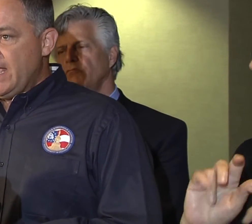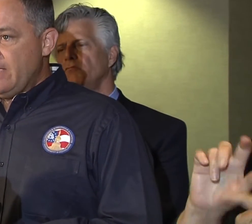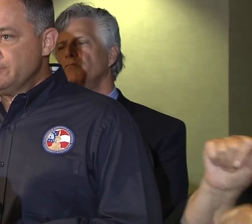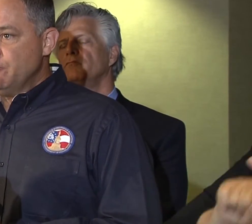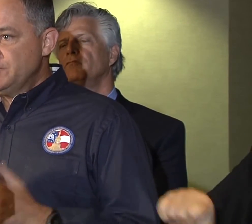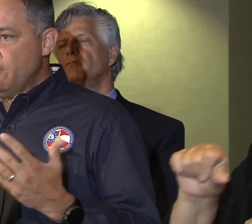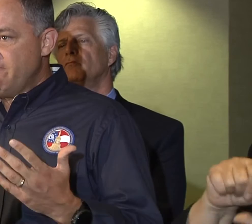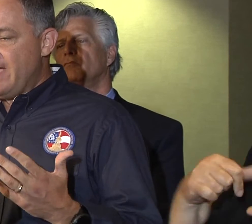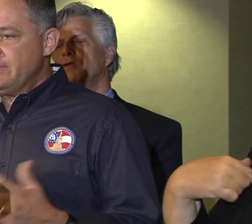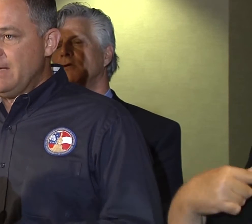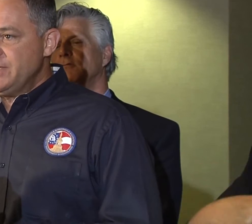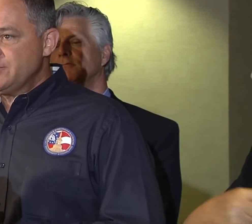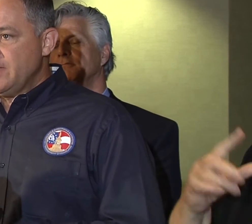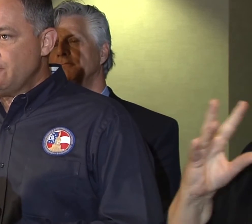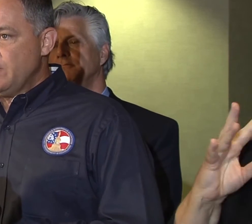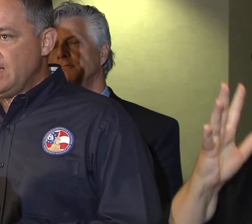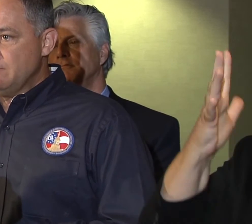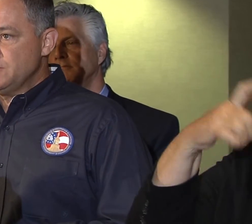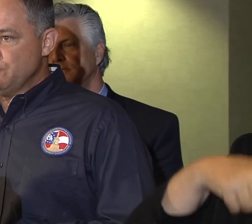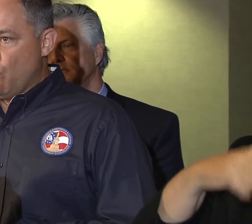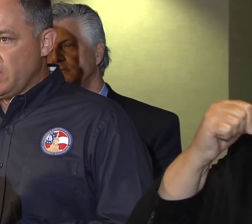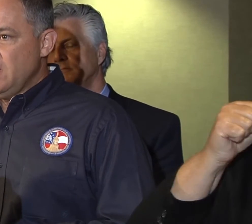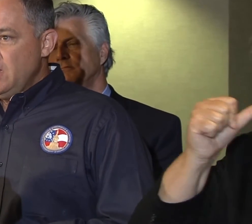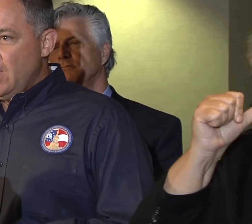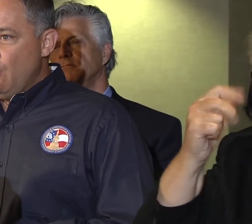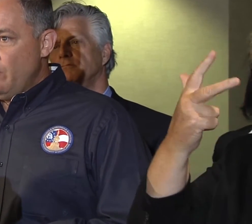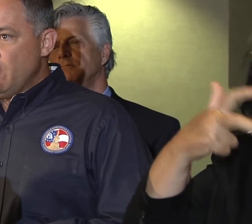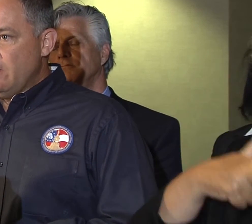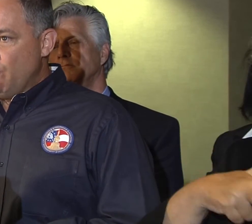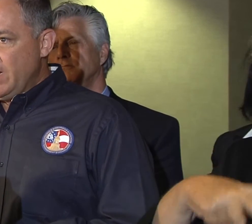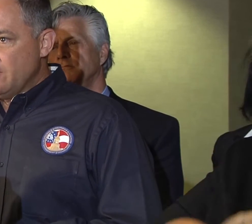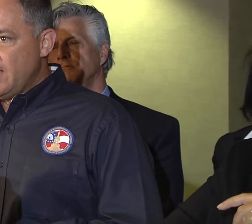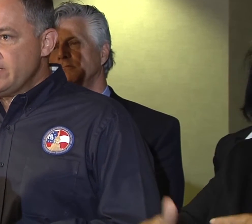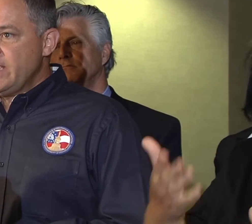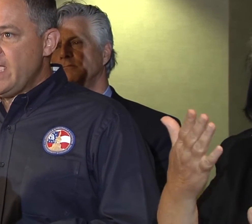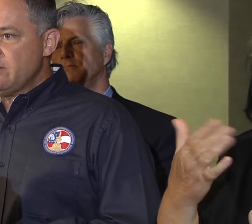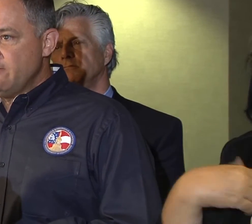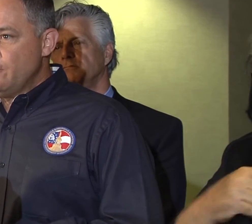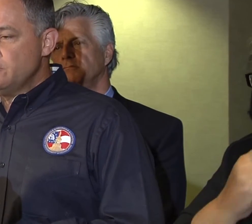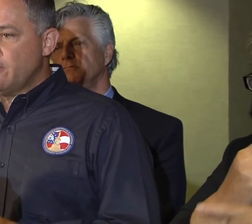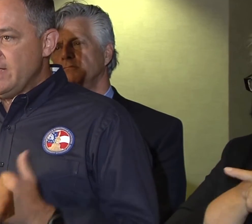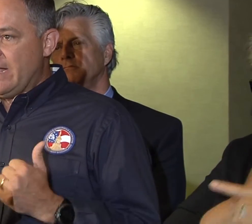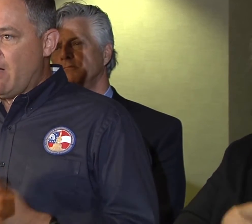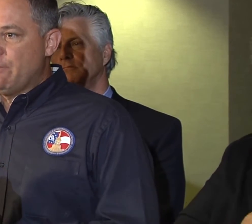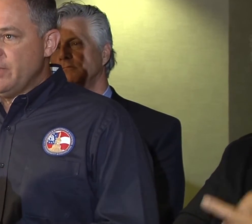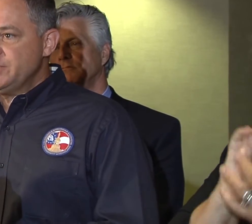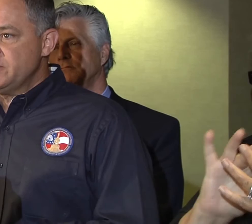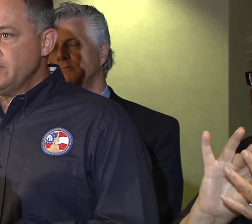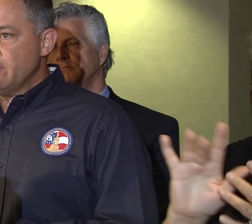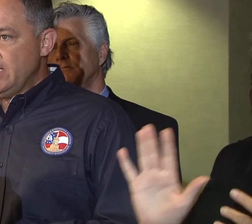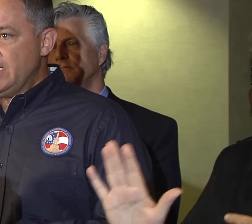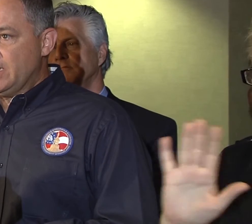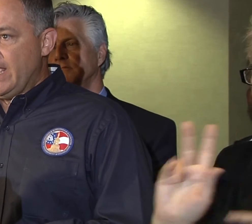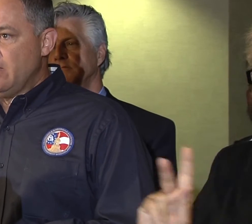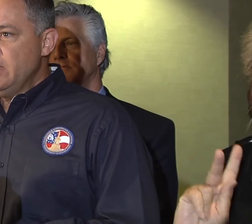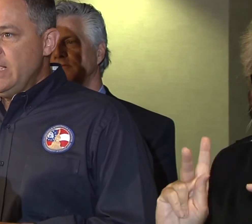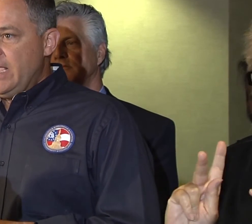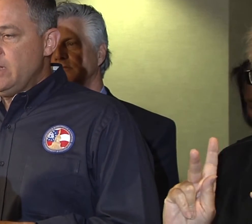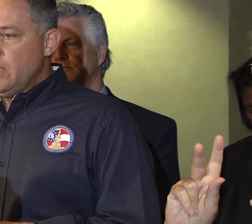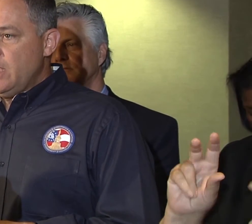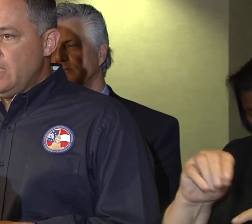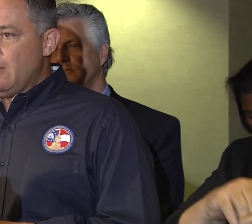she and I we spoke 5 times yesterday, 3 times this morning. We are in regular contact. Their folks are in our operations center in